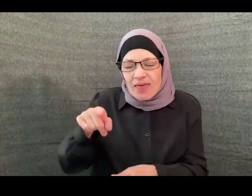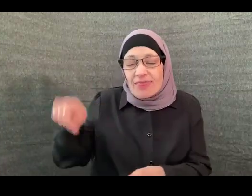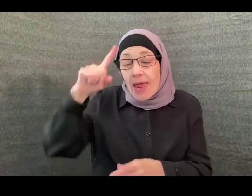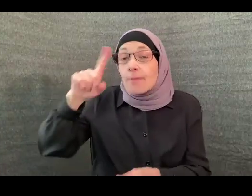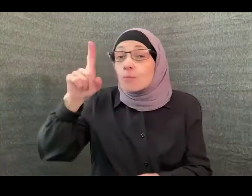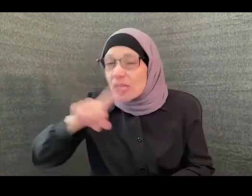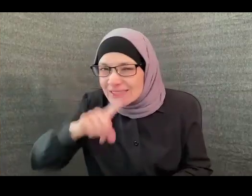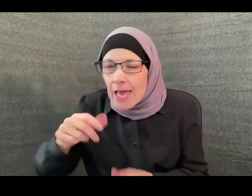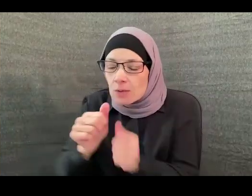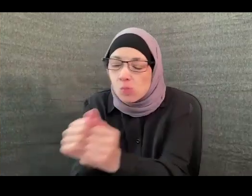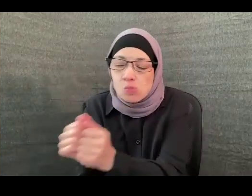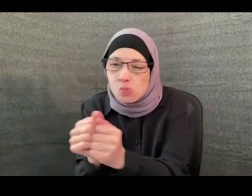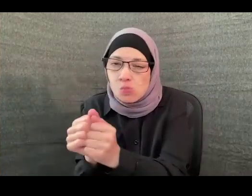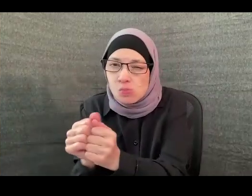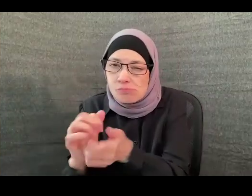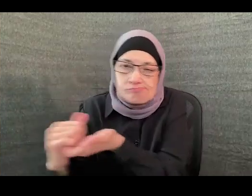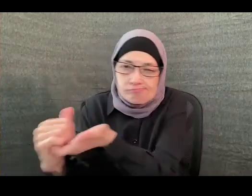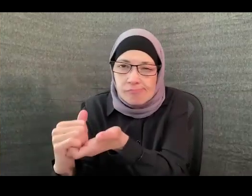themselves than we know.